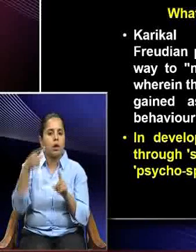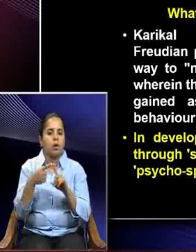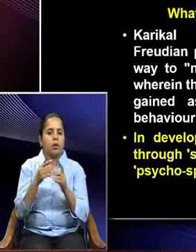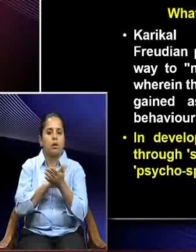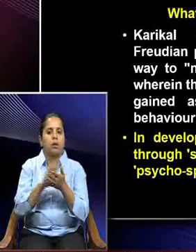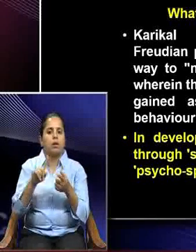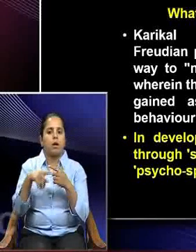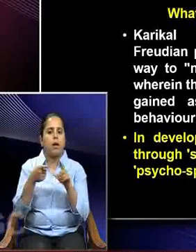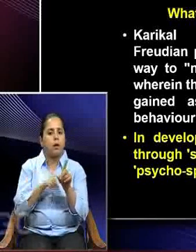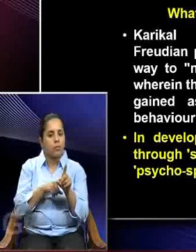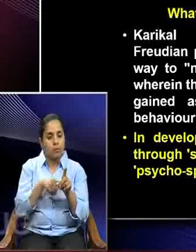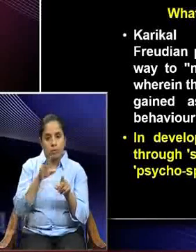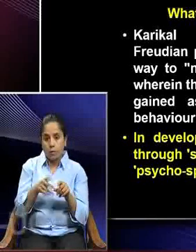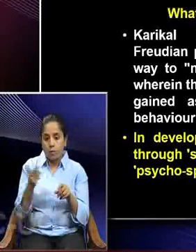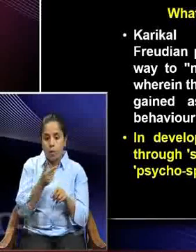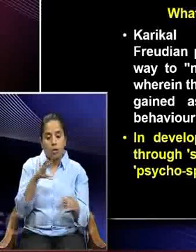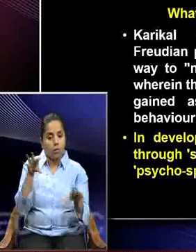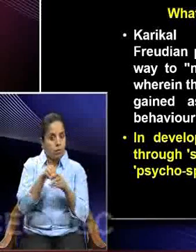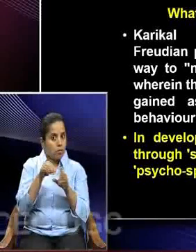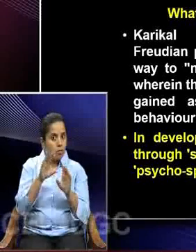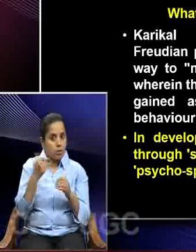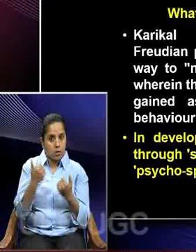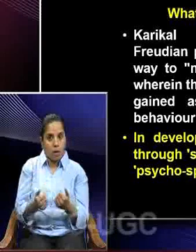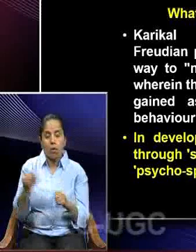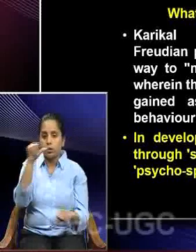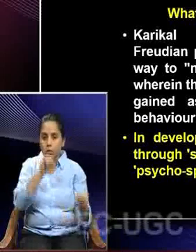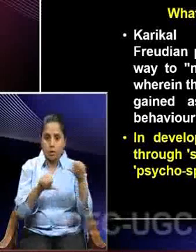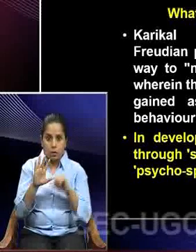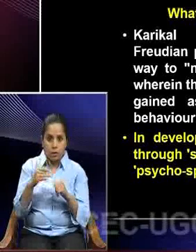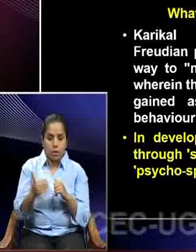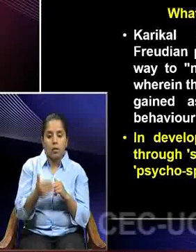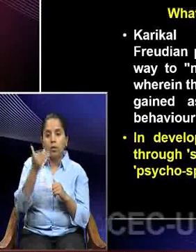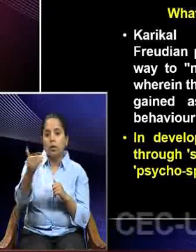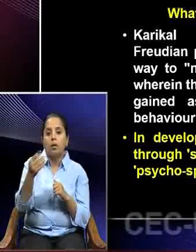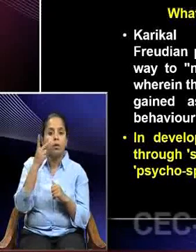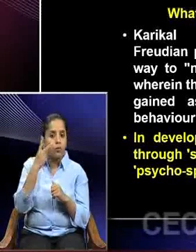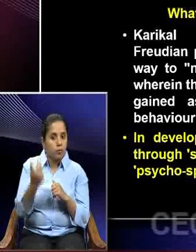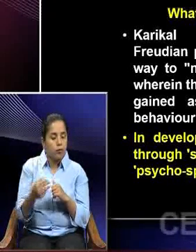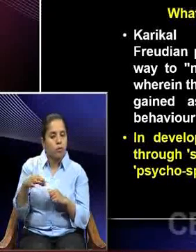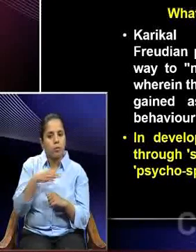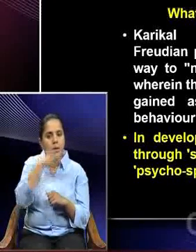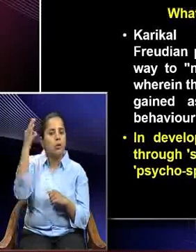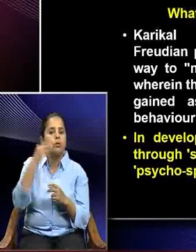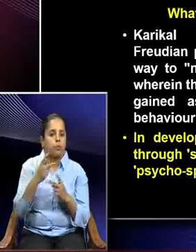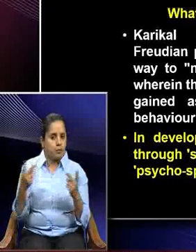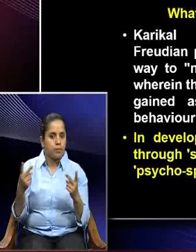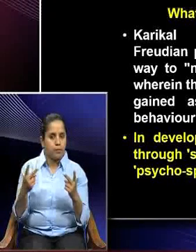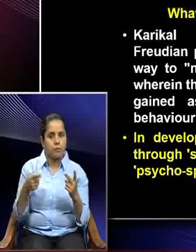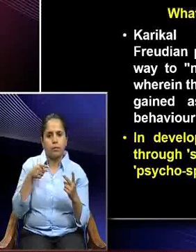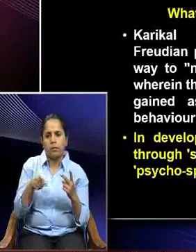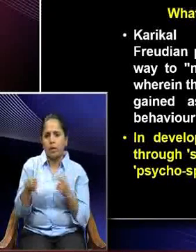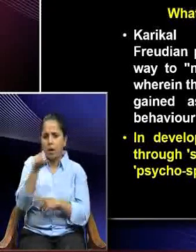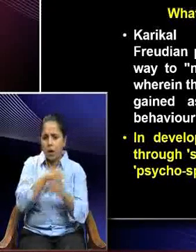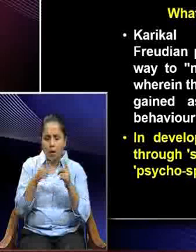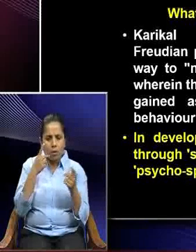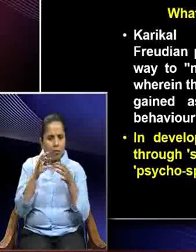is a synthesis between the two. We are taking science along with the spirituality. a very rare combination,